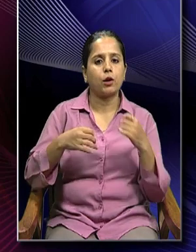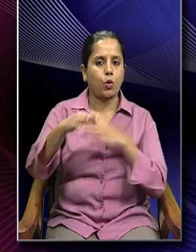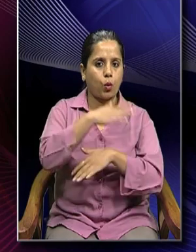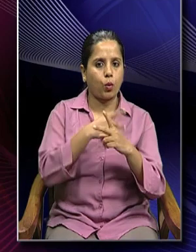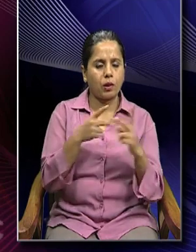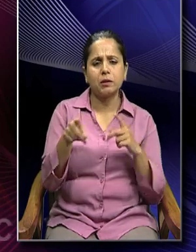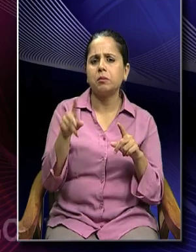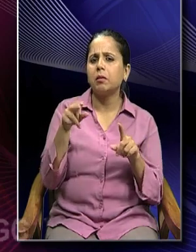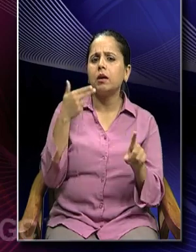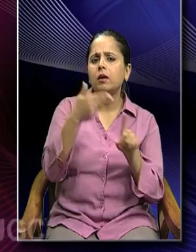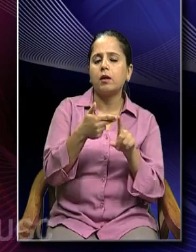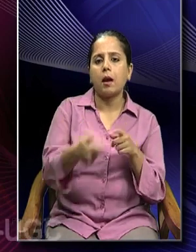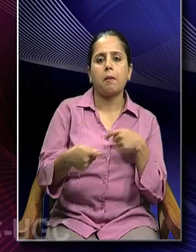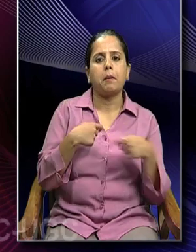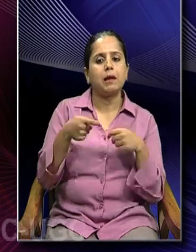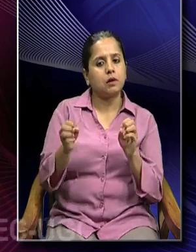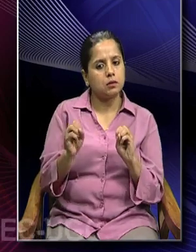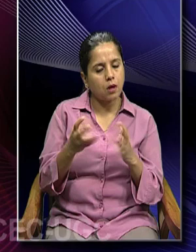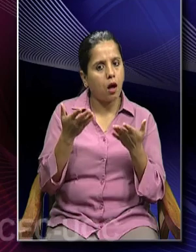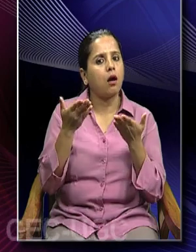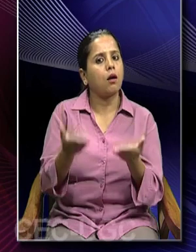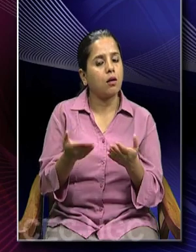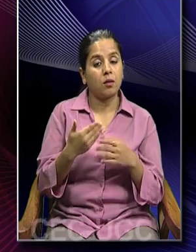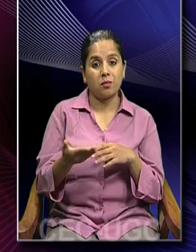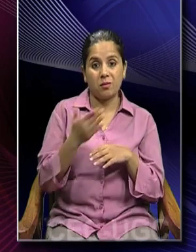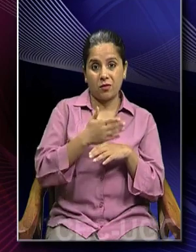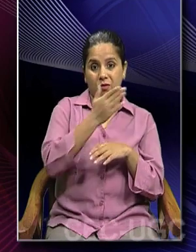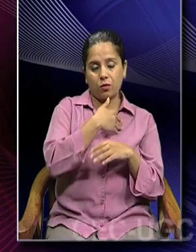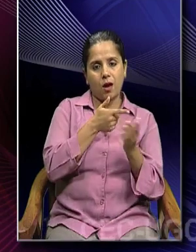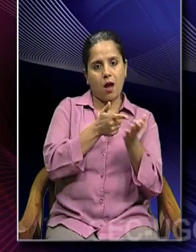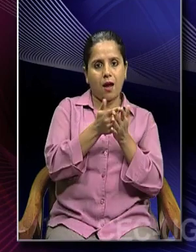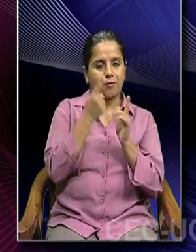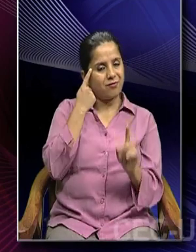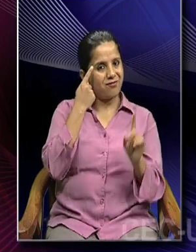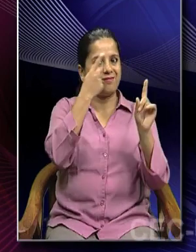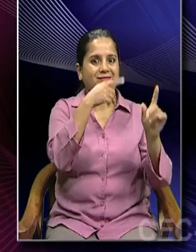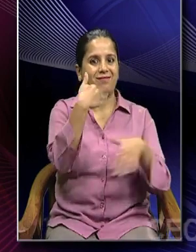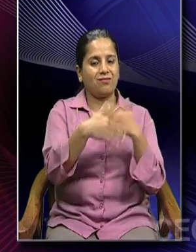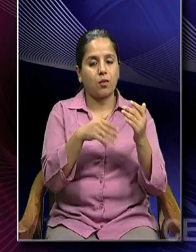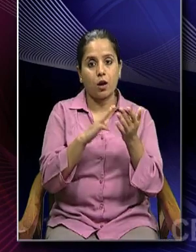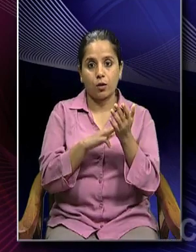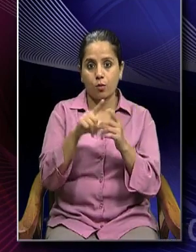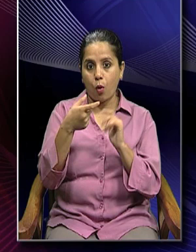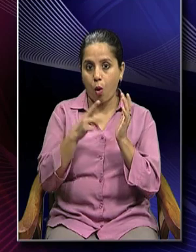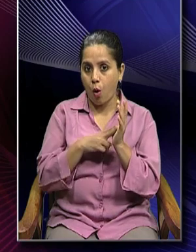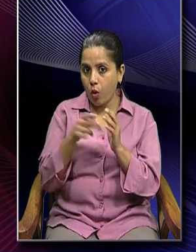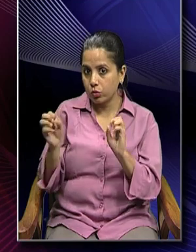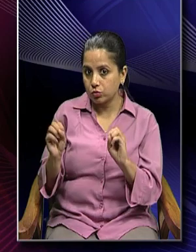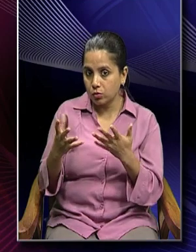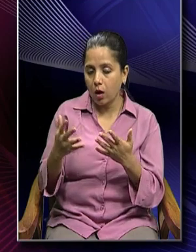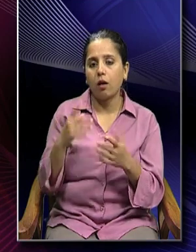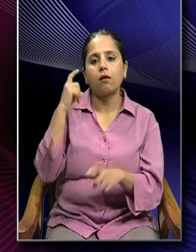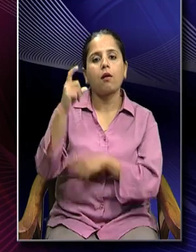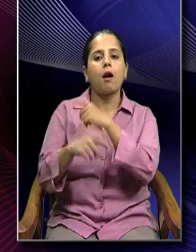which means business came into the picture. Earlier we were agriculture oriented, and in modernity we started being